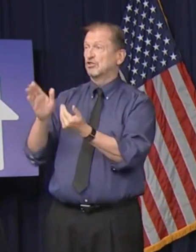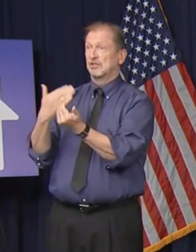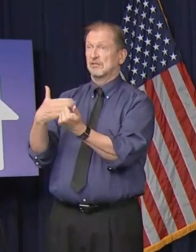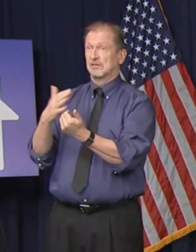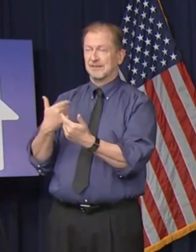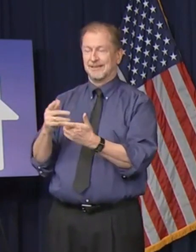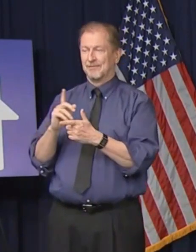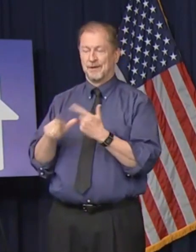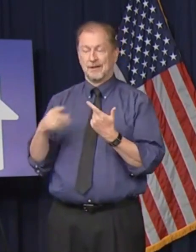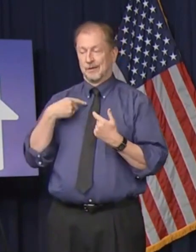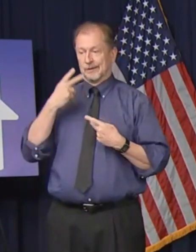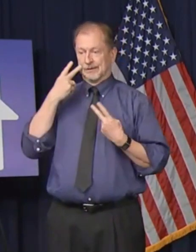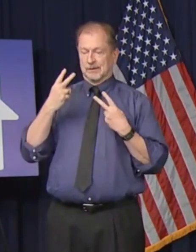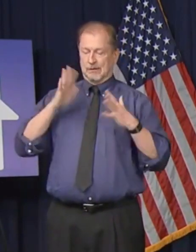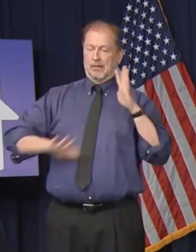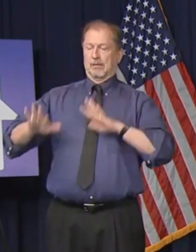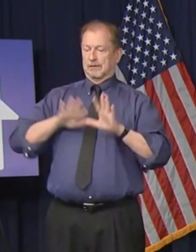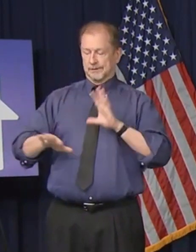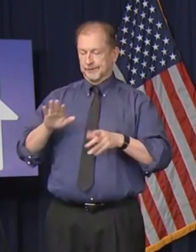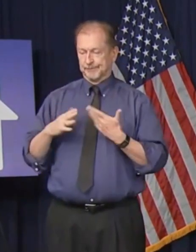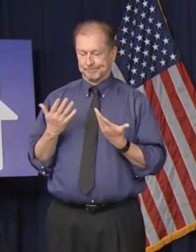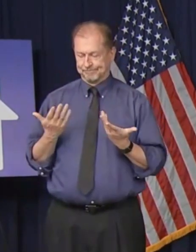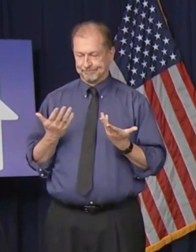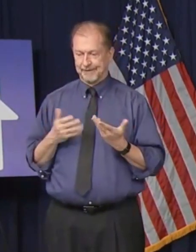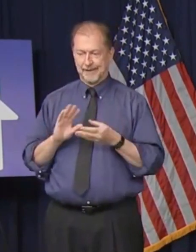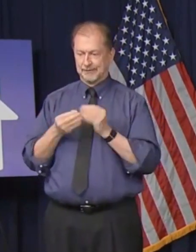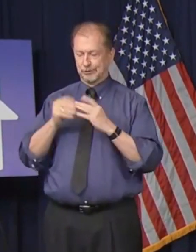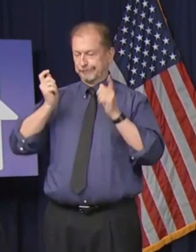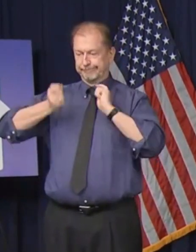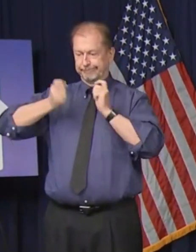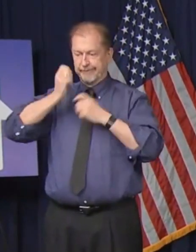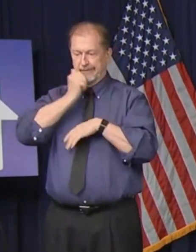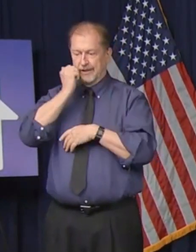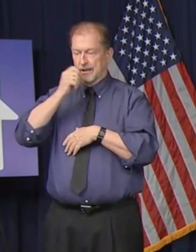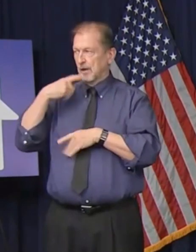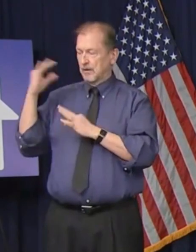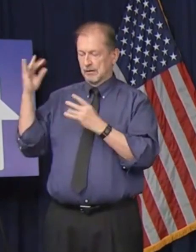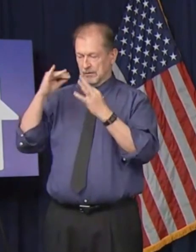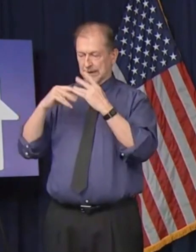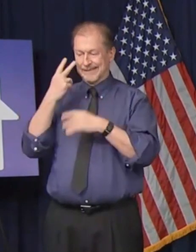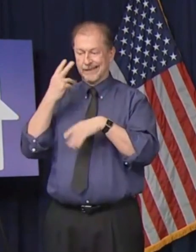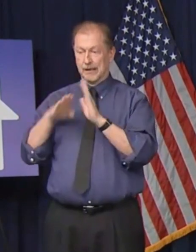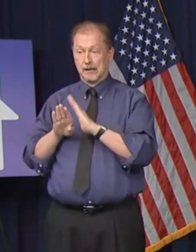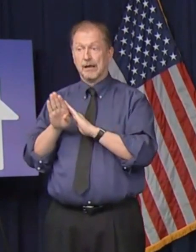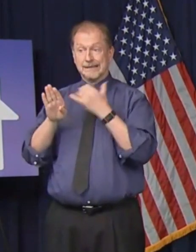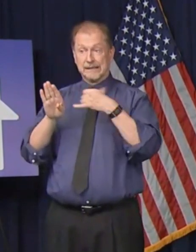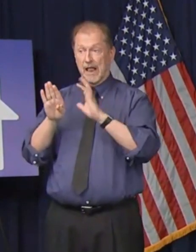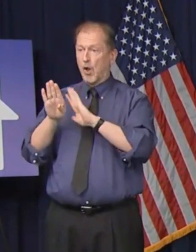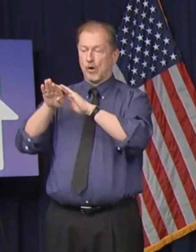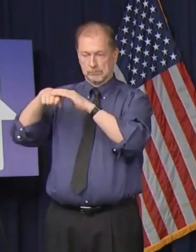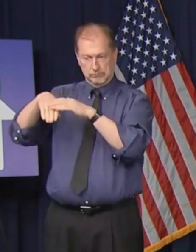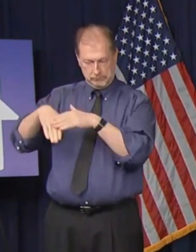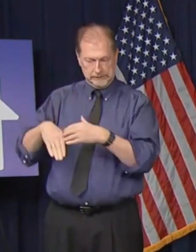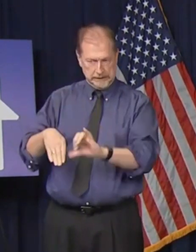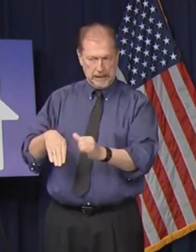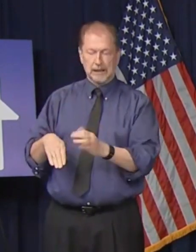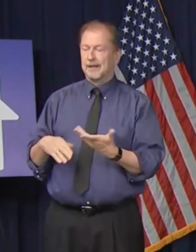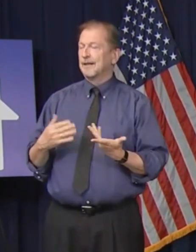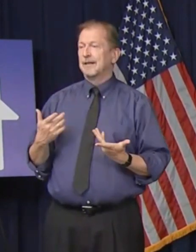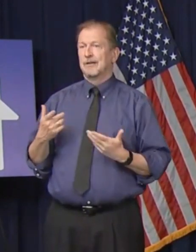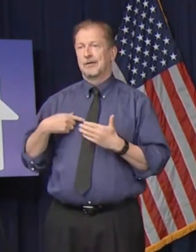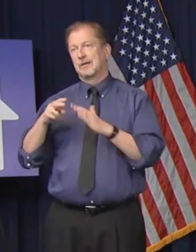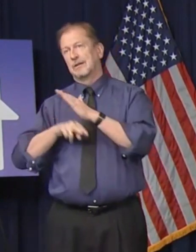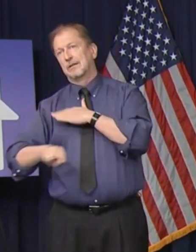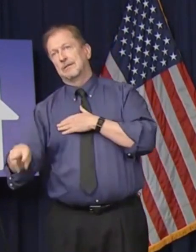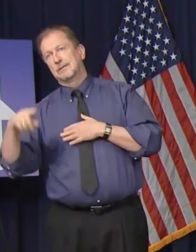we've seen, you have to really watch all these numbers and see which direction we're going to know, to even begin to